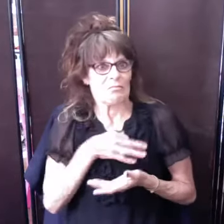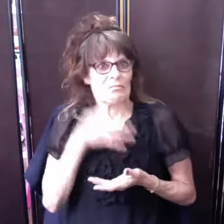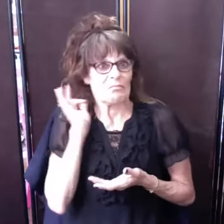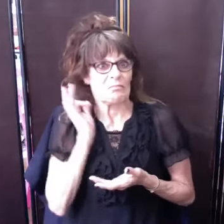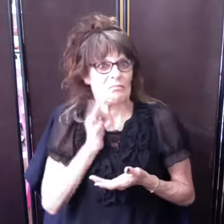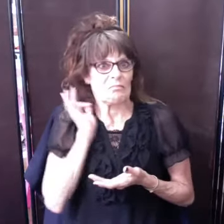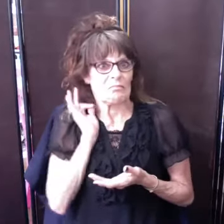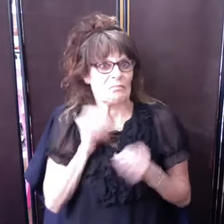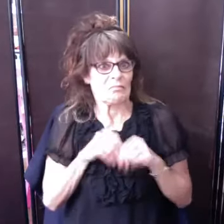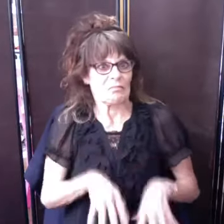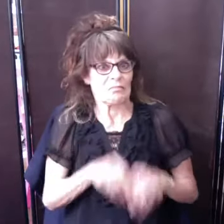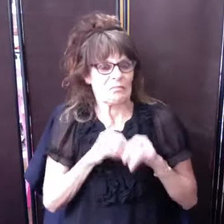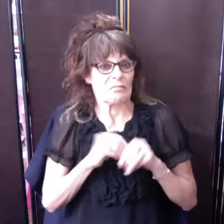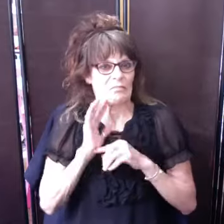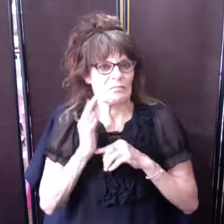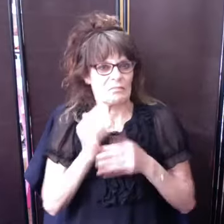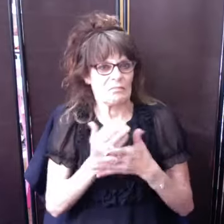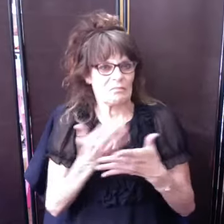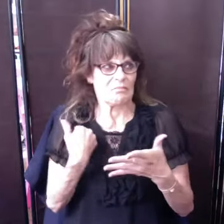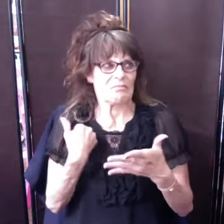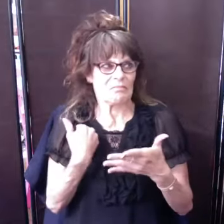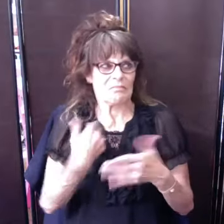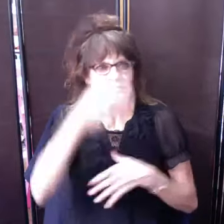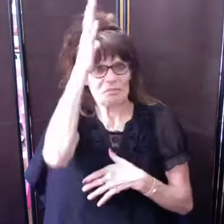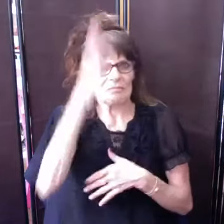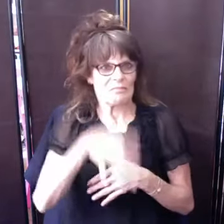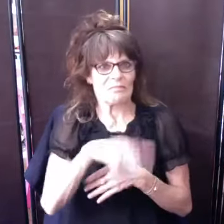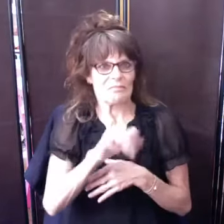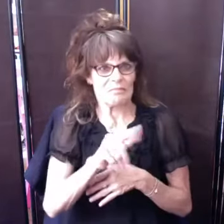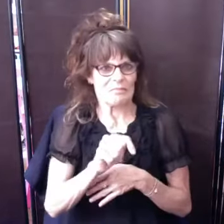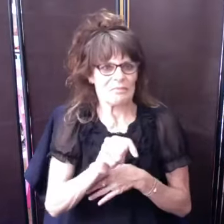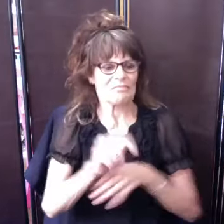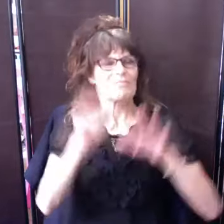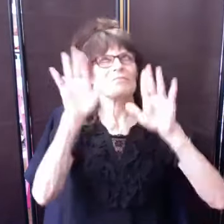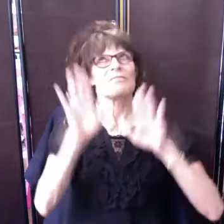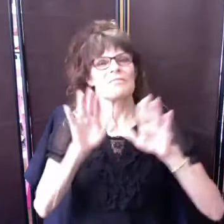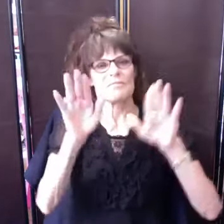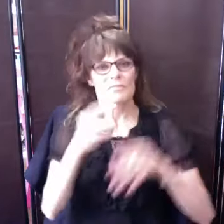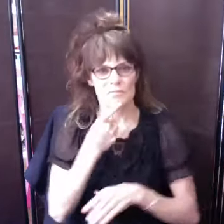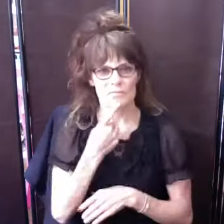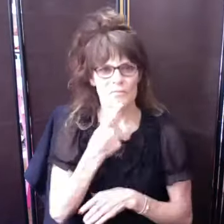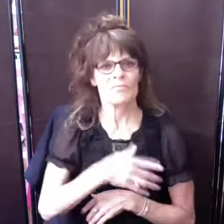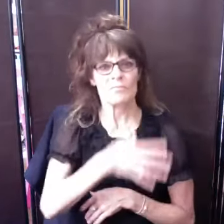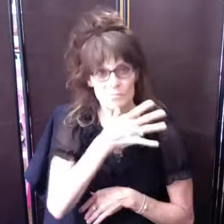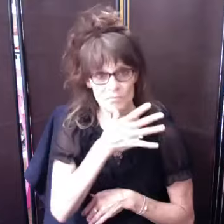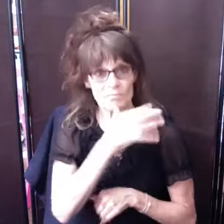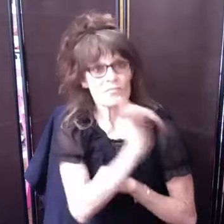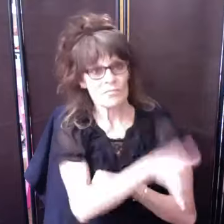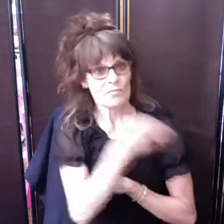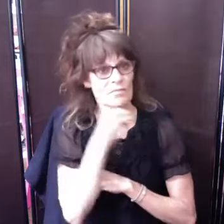picked it up. I mean, he was a great storyteller. And so, as I said, my mother stayed at home, and she was the rule maker, right?